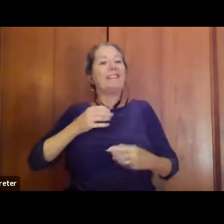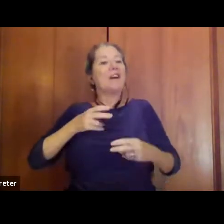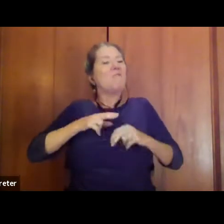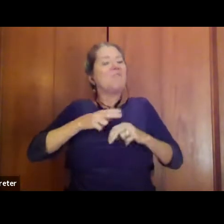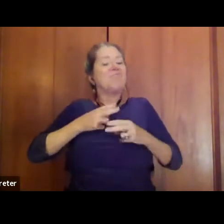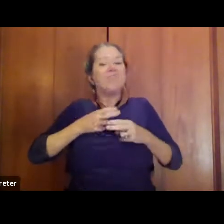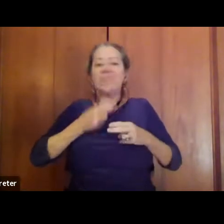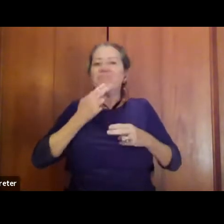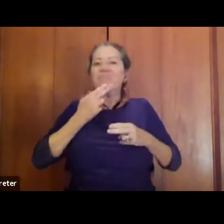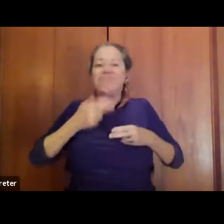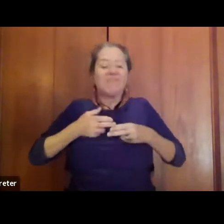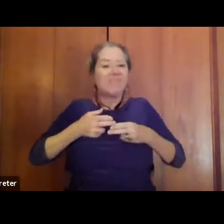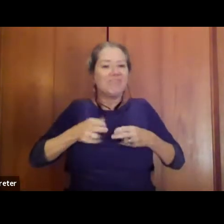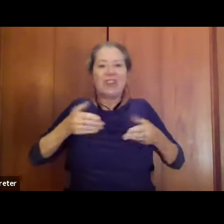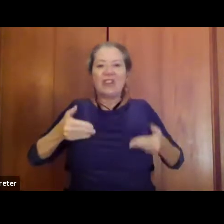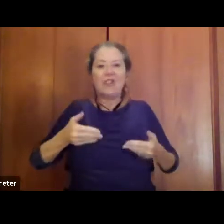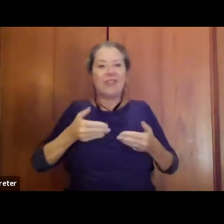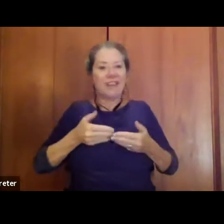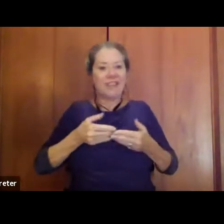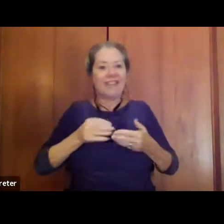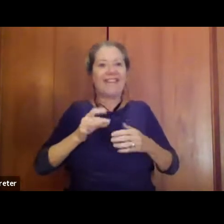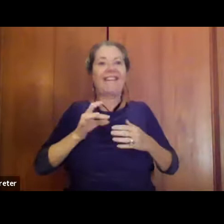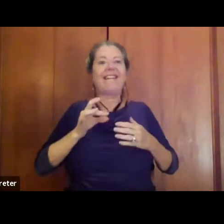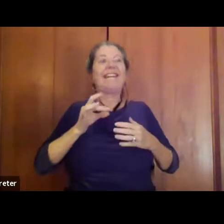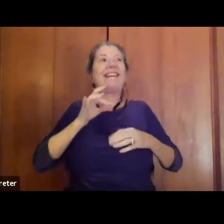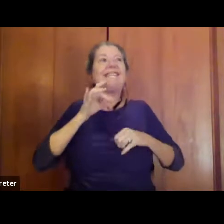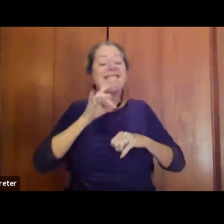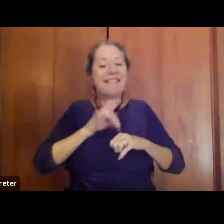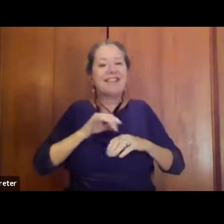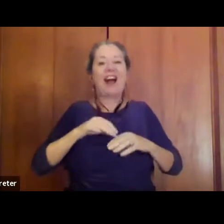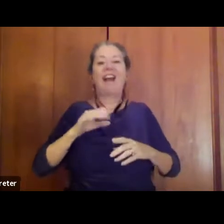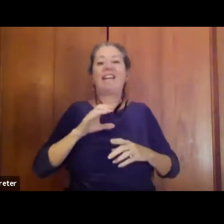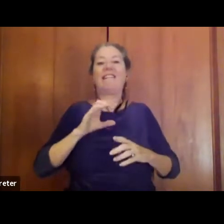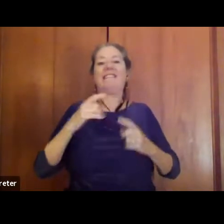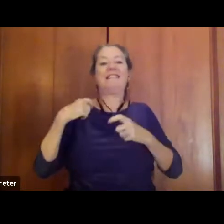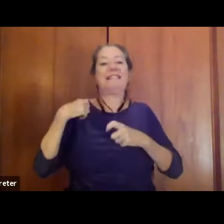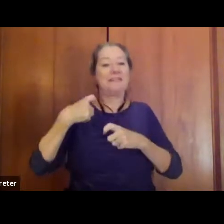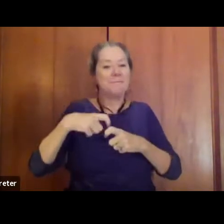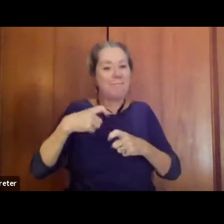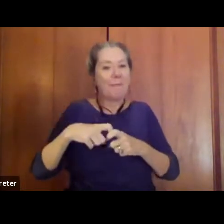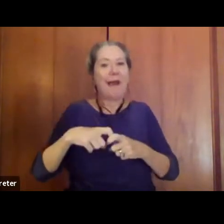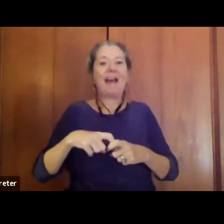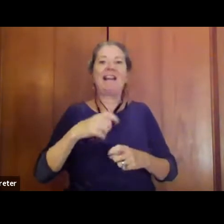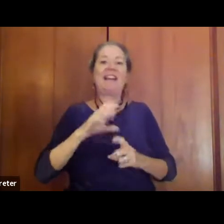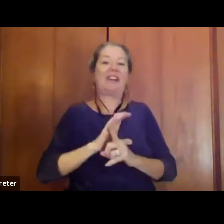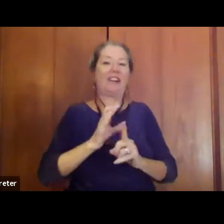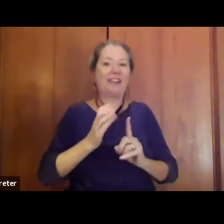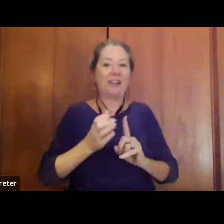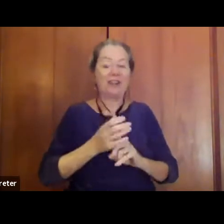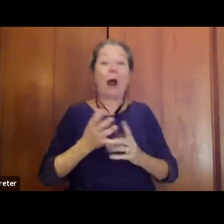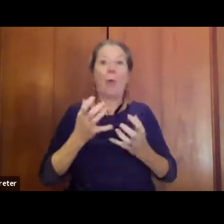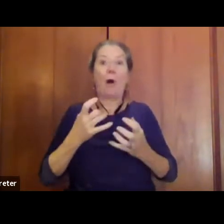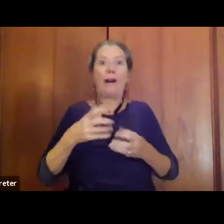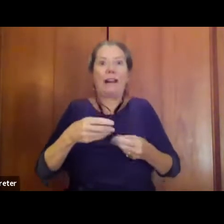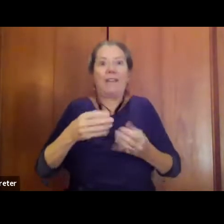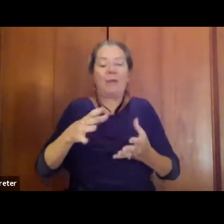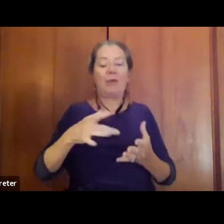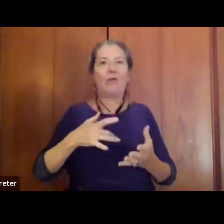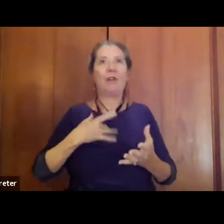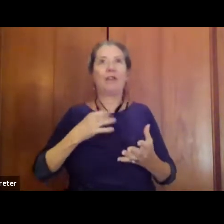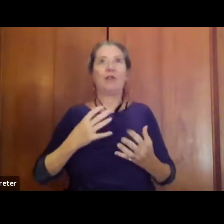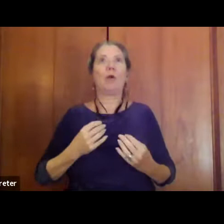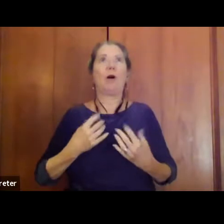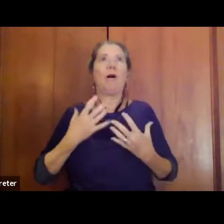or rekindling into Hispanic heritage, and continue to explore more, to learn more, do more, feel more, engage more, and experience